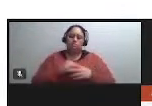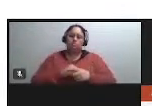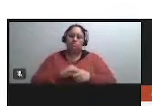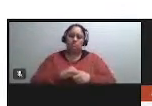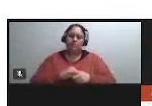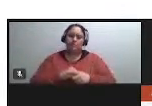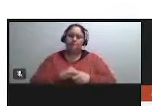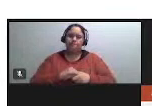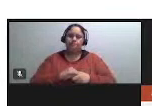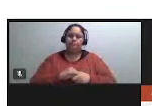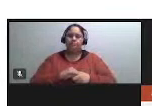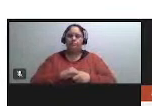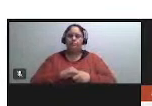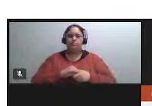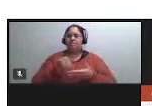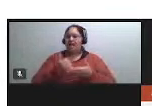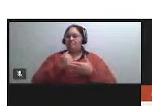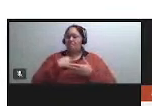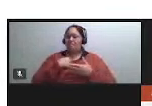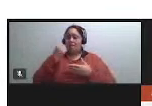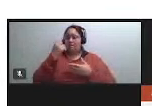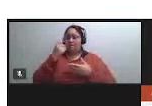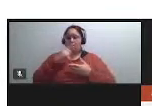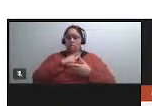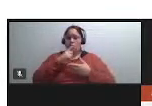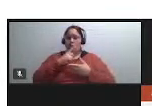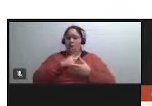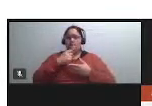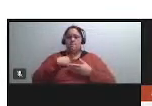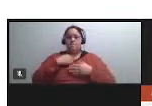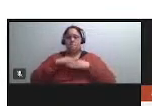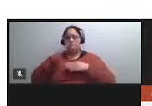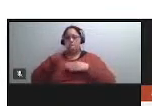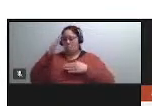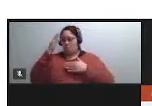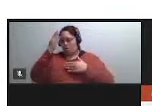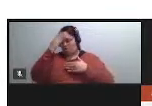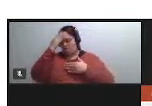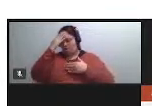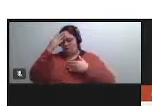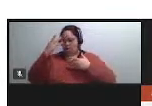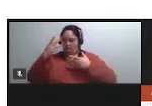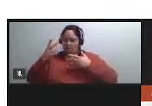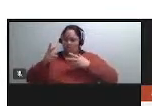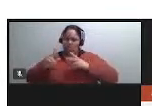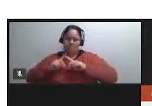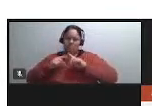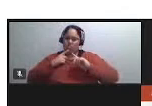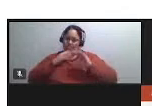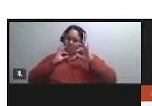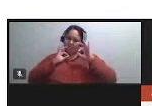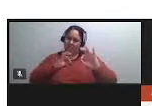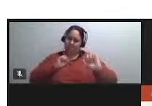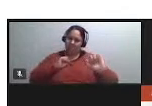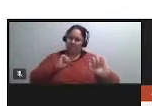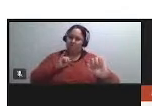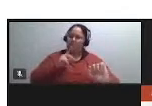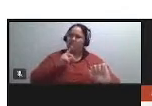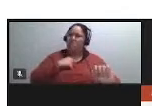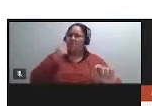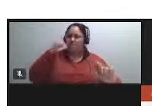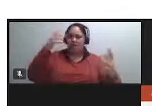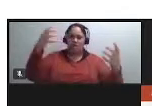and then help me, because I'm a layman. I'm trying to connect the dots of if you have to do the